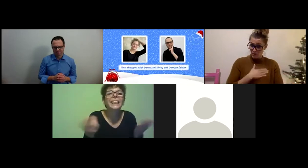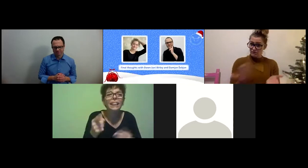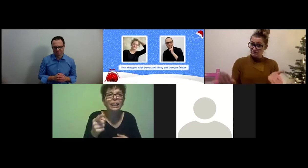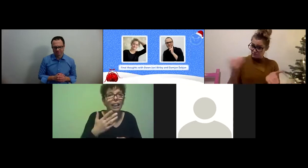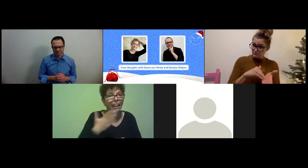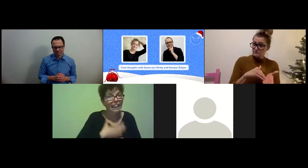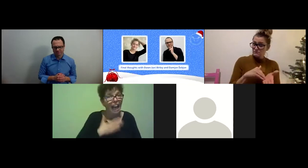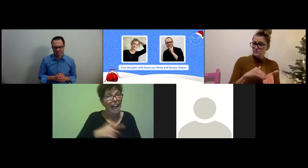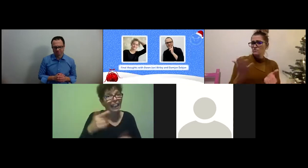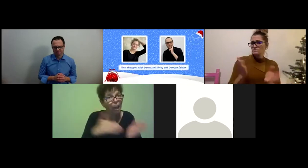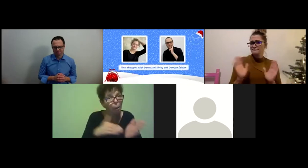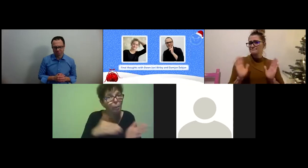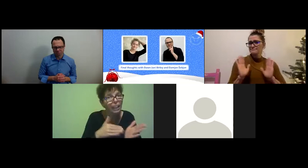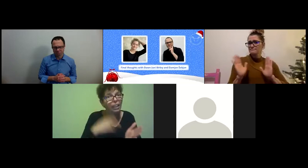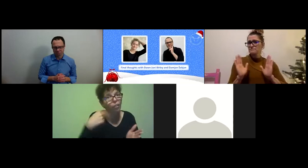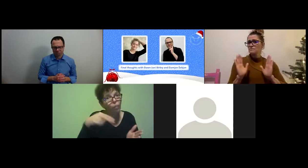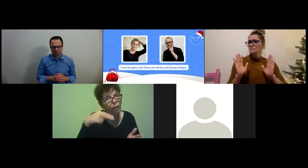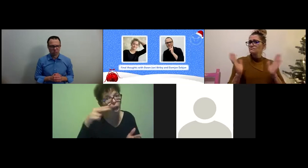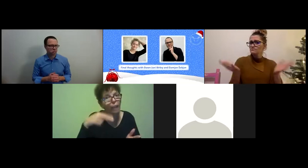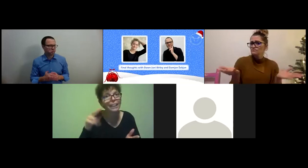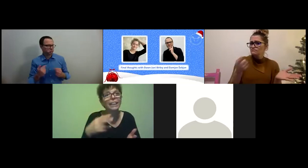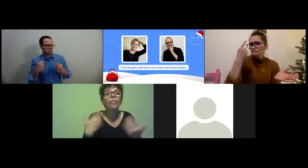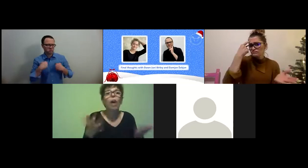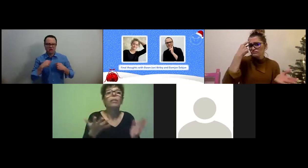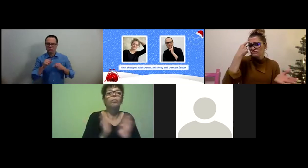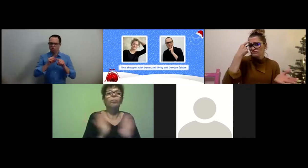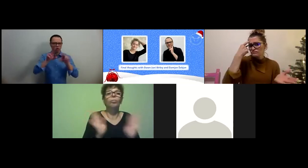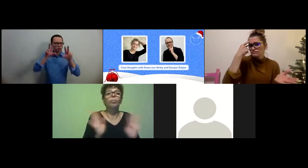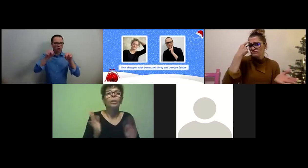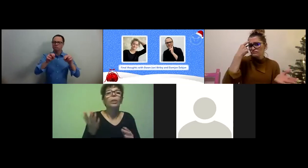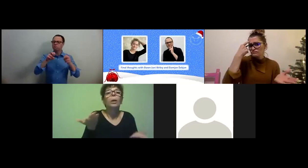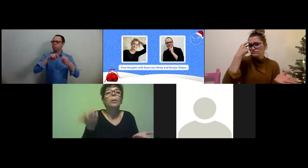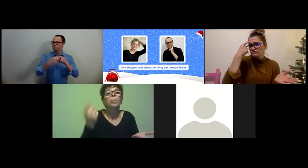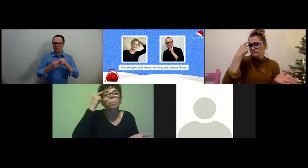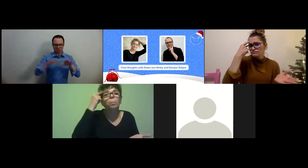And what's your next step now? You want to put this on again?